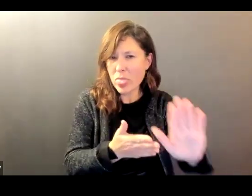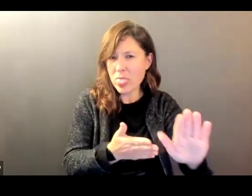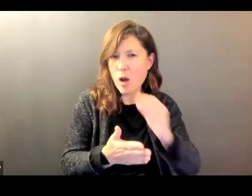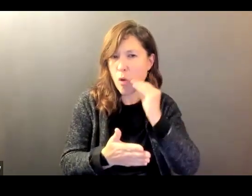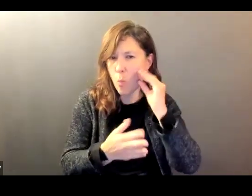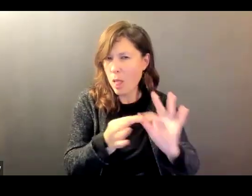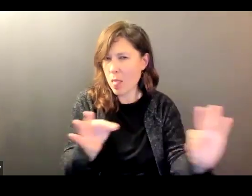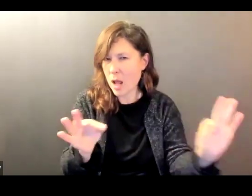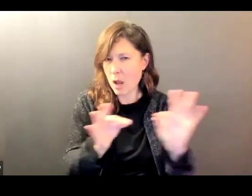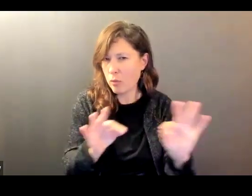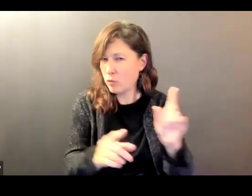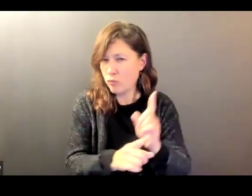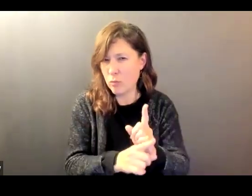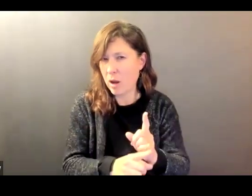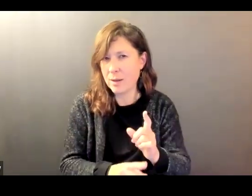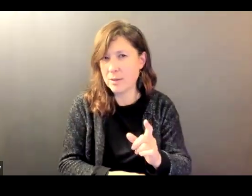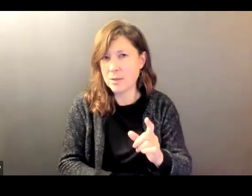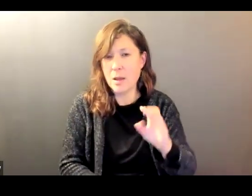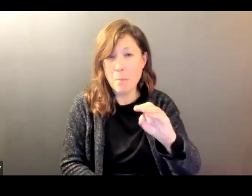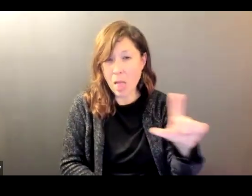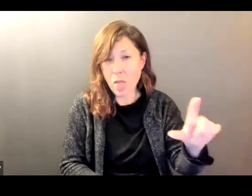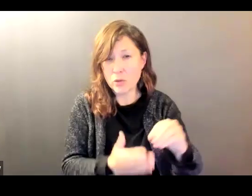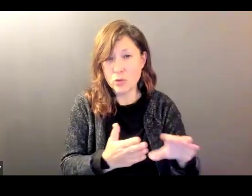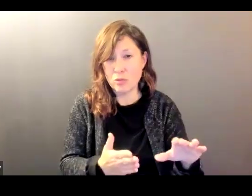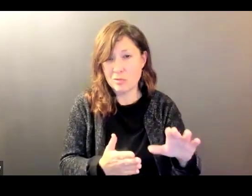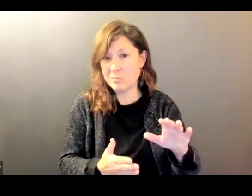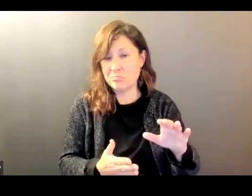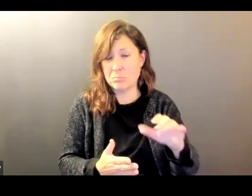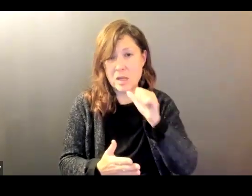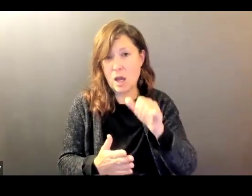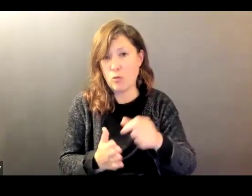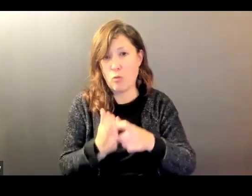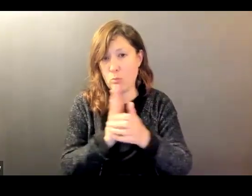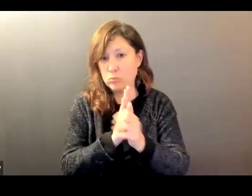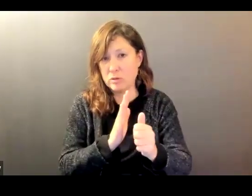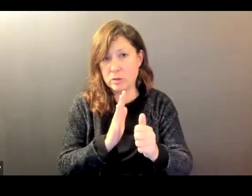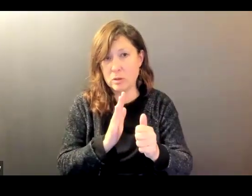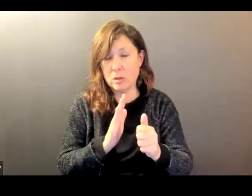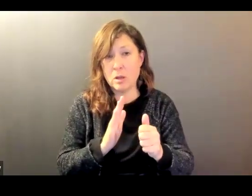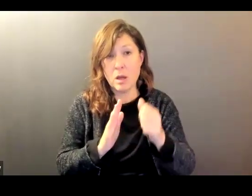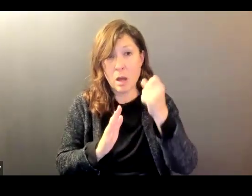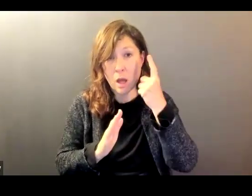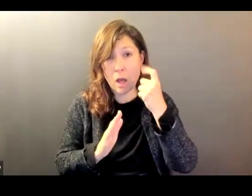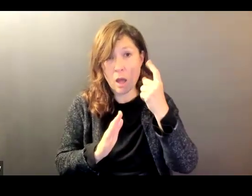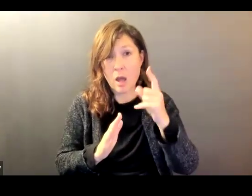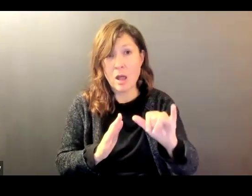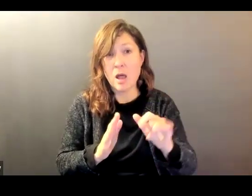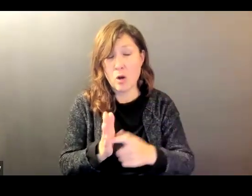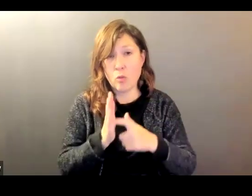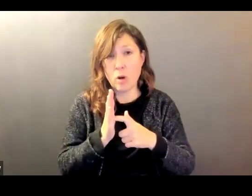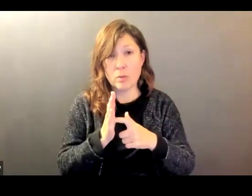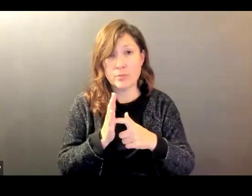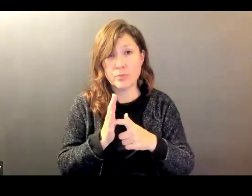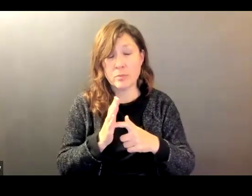the students in the multilingual students language, but it does require